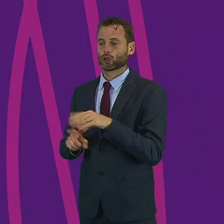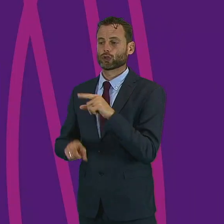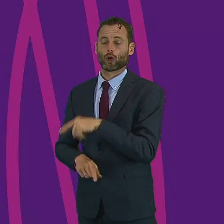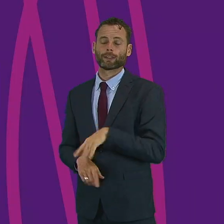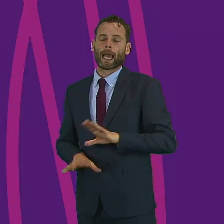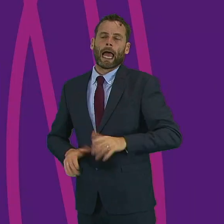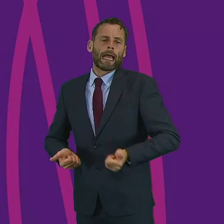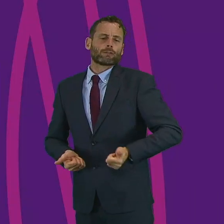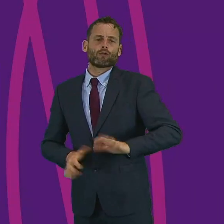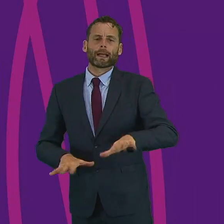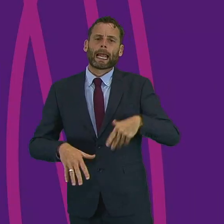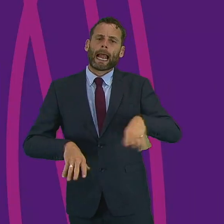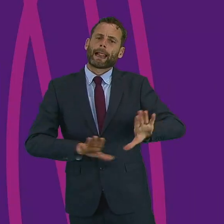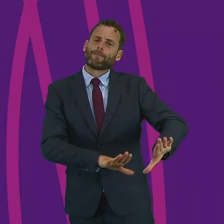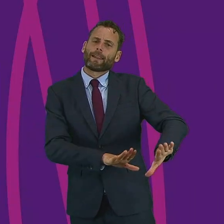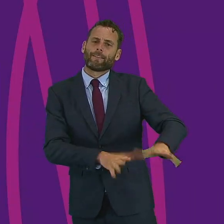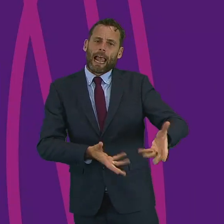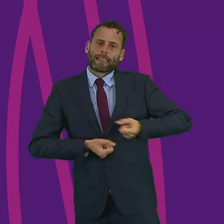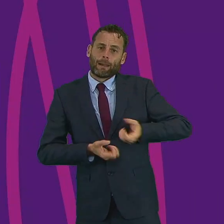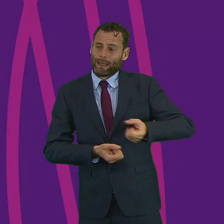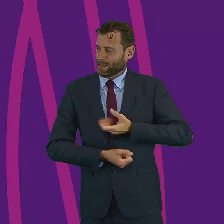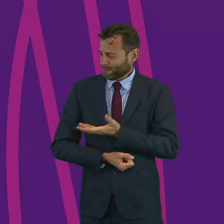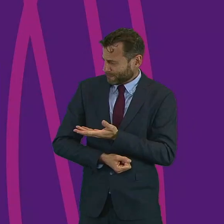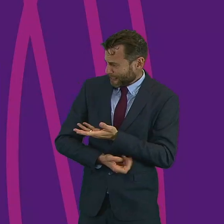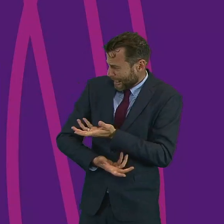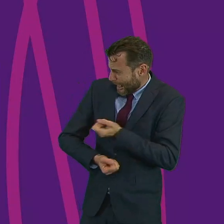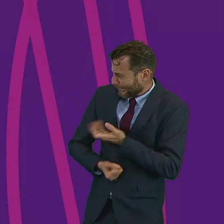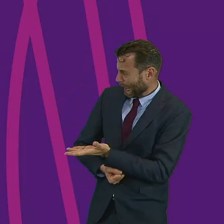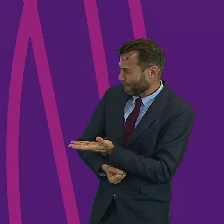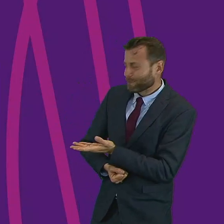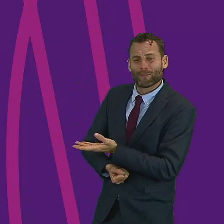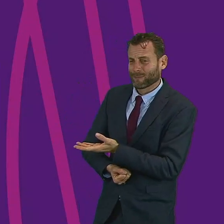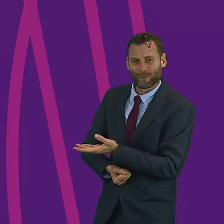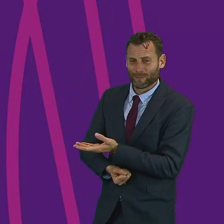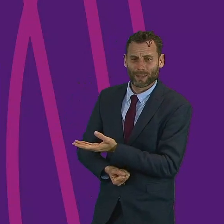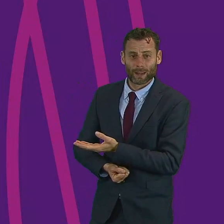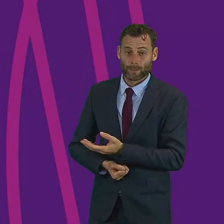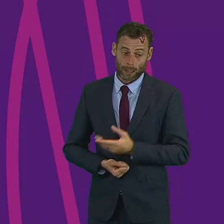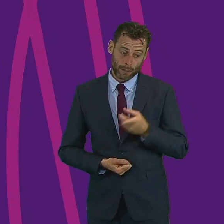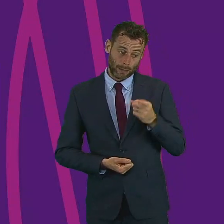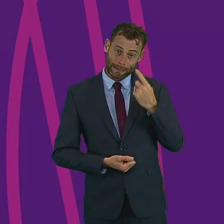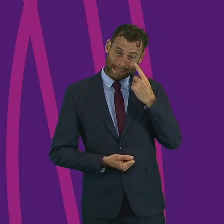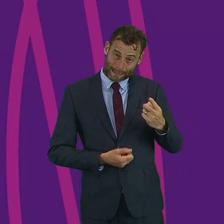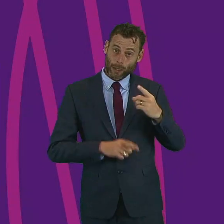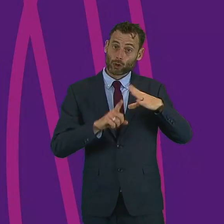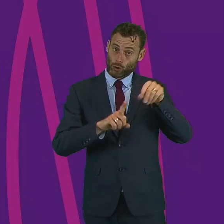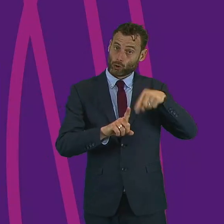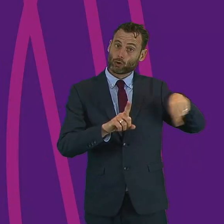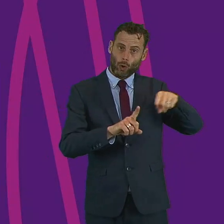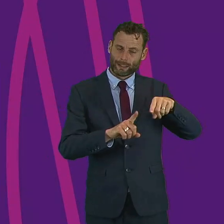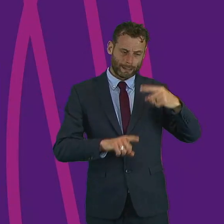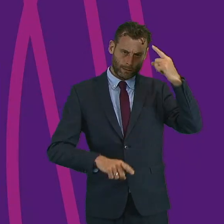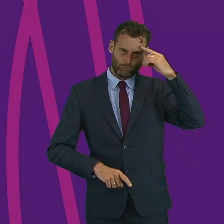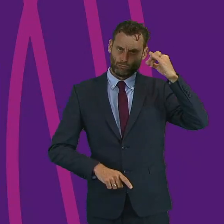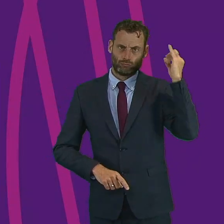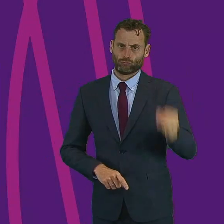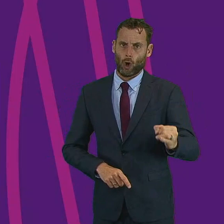impact will this have on Scotland, our economy, and as part of the UK, our standing in the world? First Minister. Well,